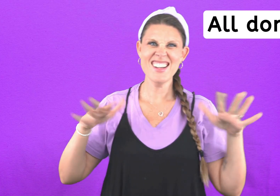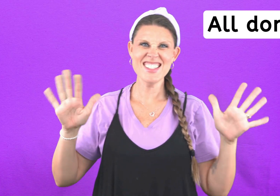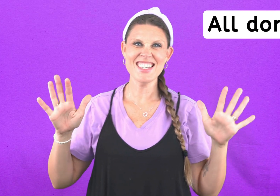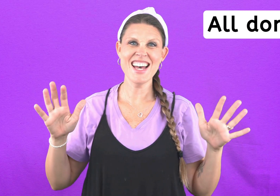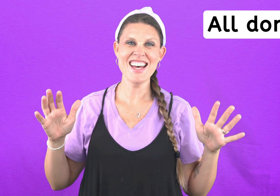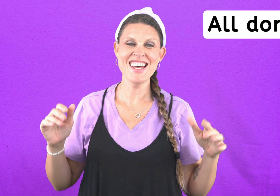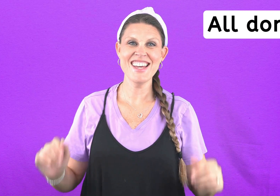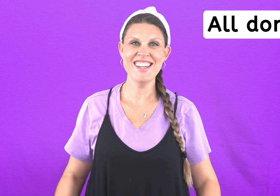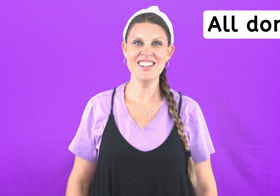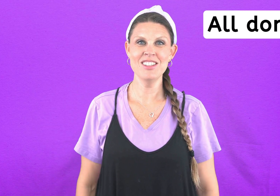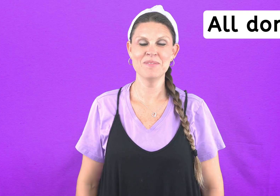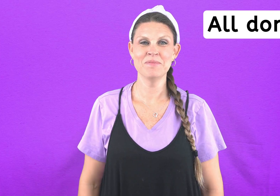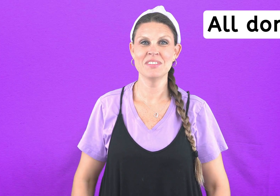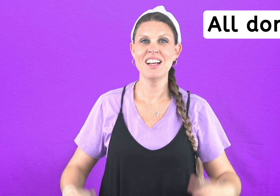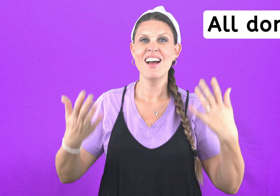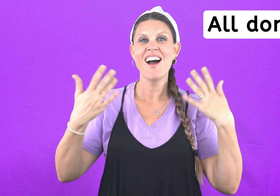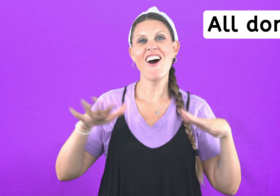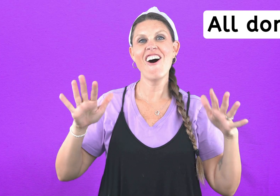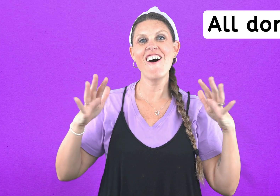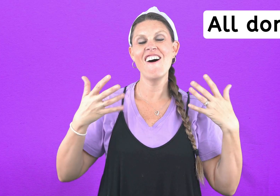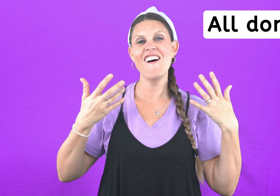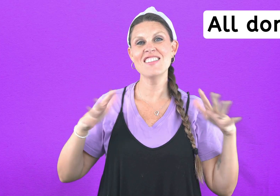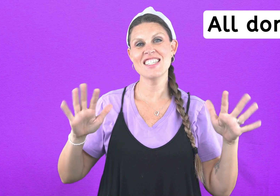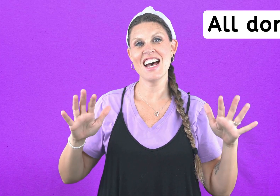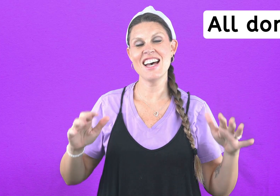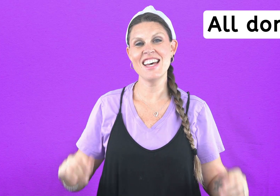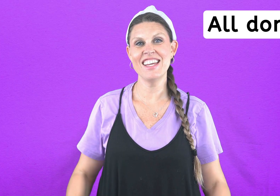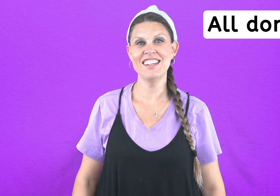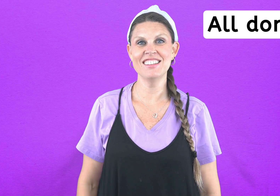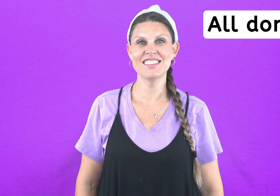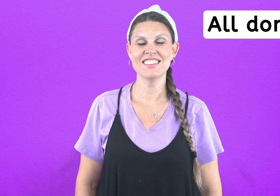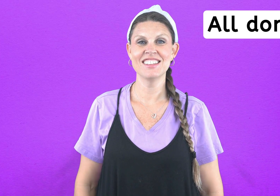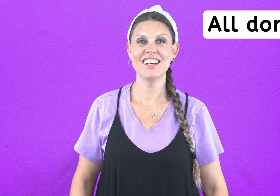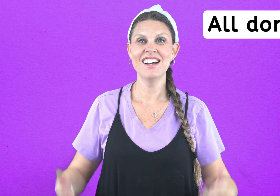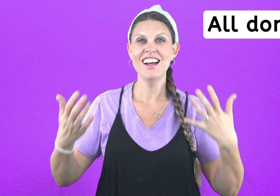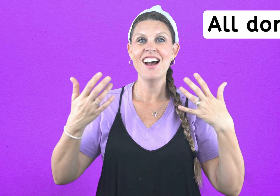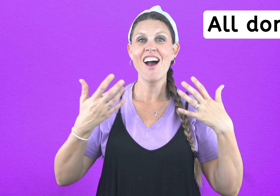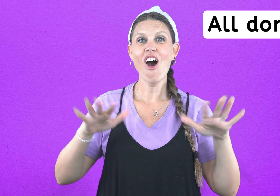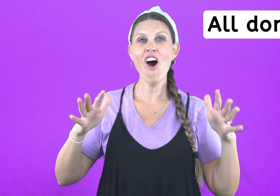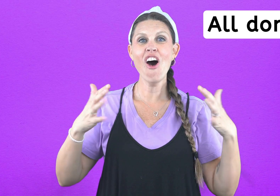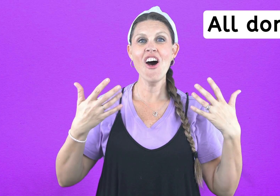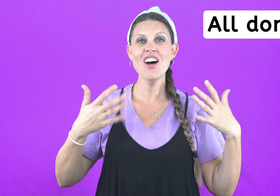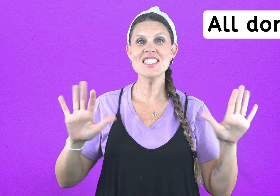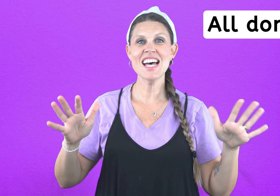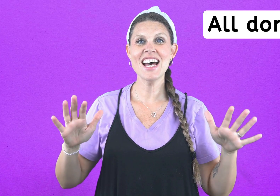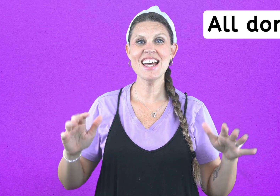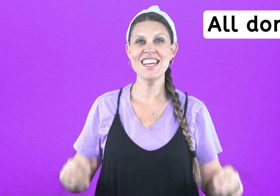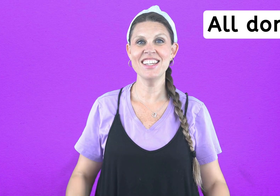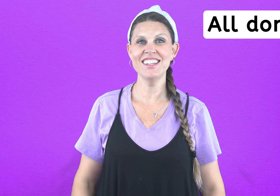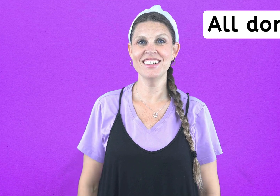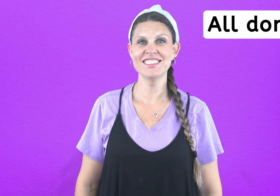All done, all done, all done.